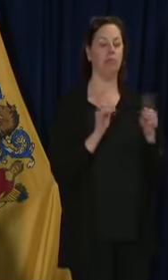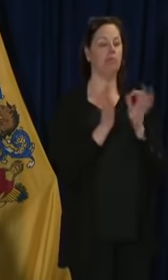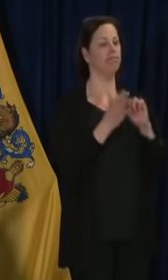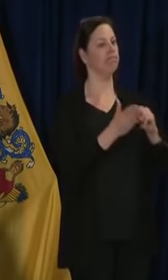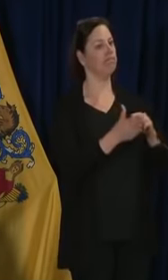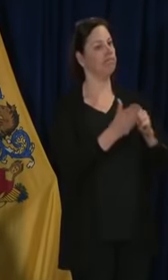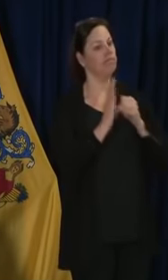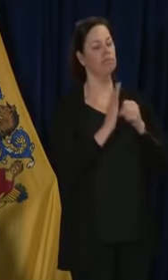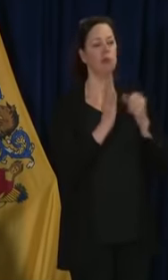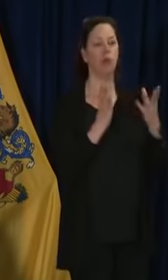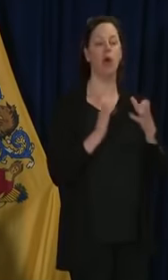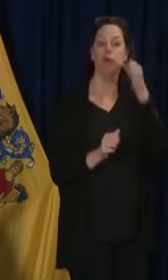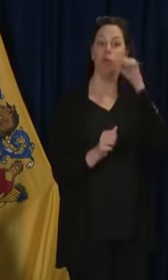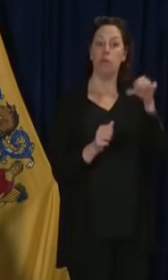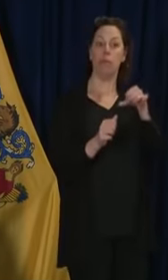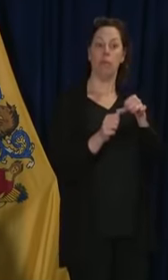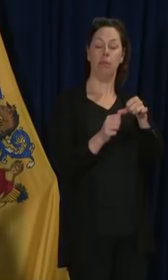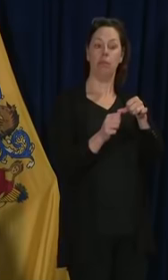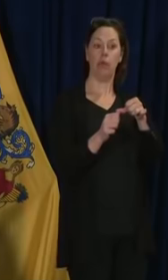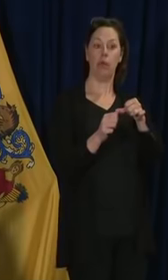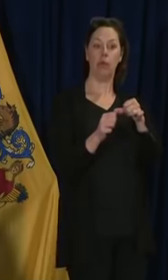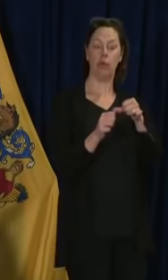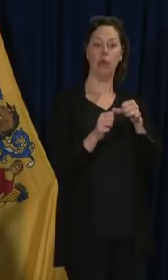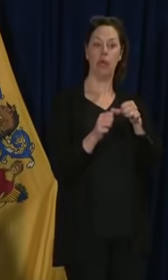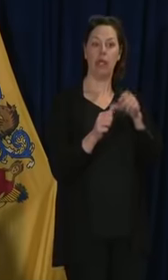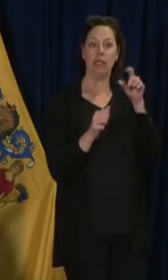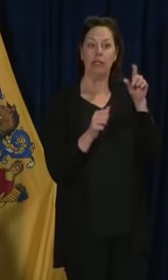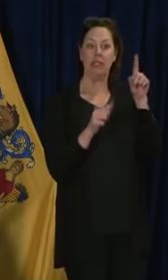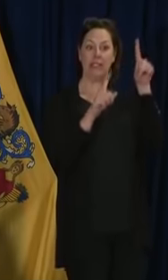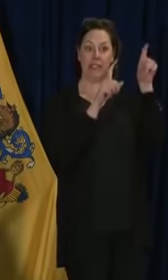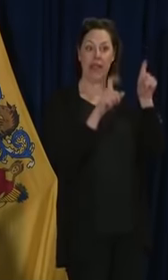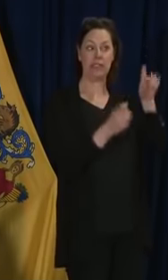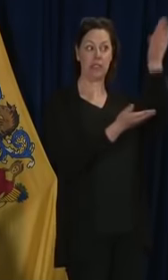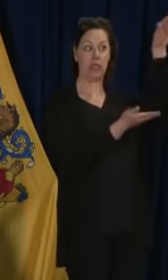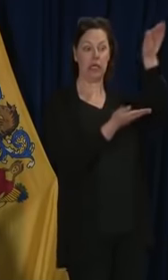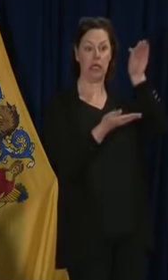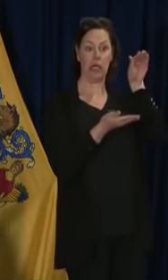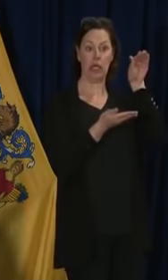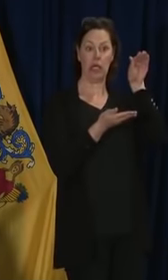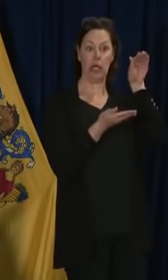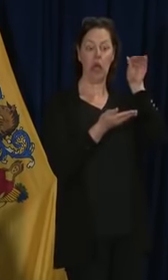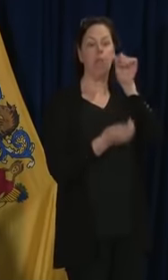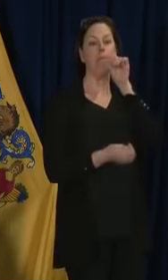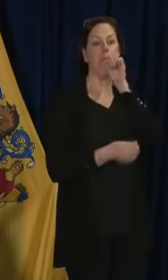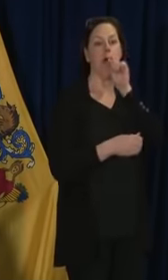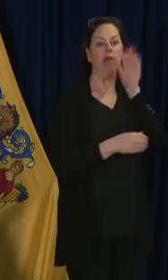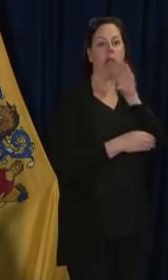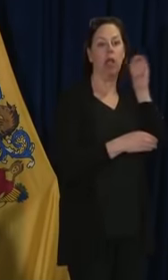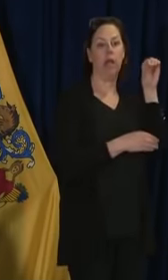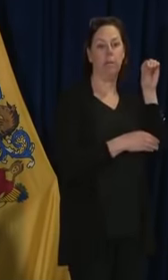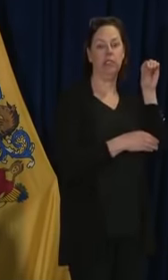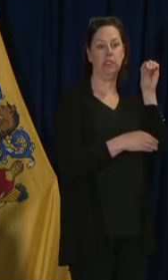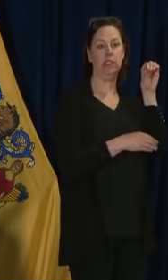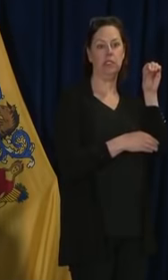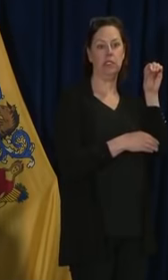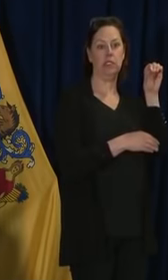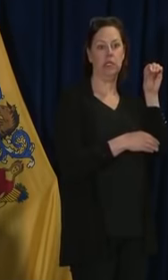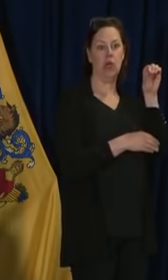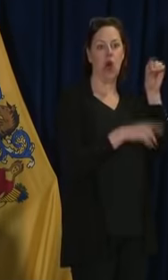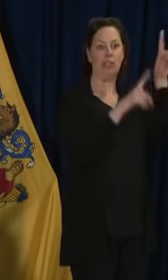Friday. Remember that the big volume of tests are now being done by private sector, non-Department of